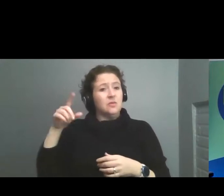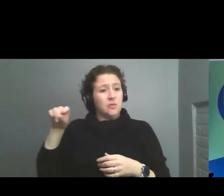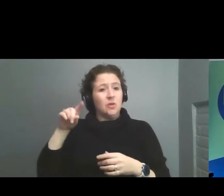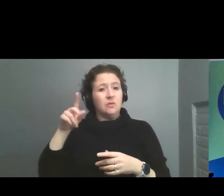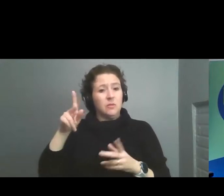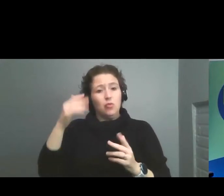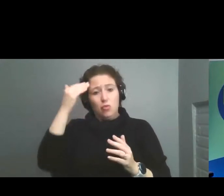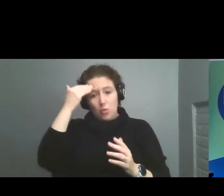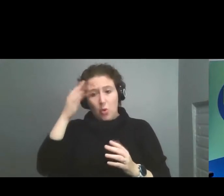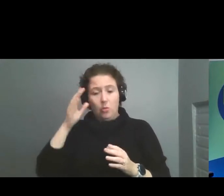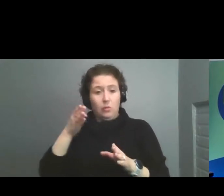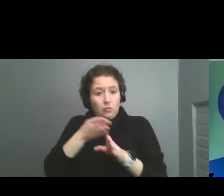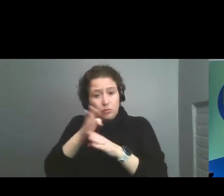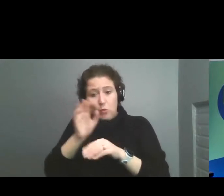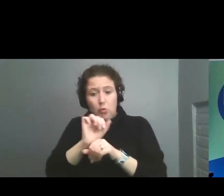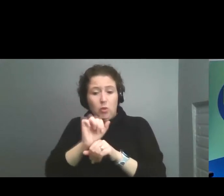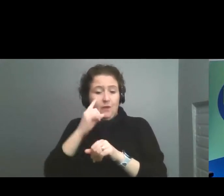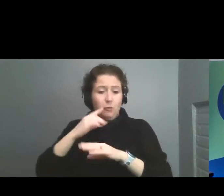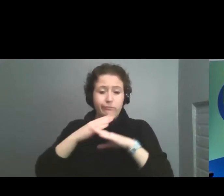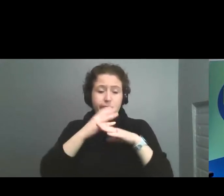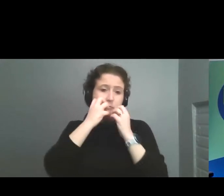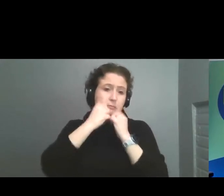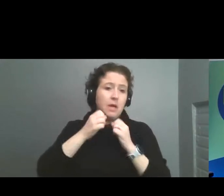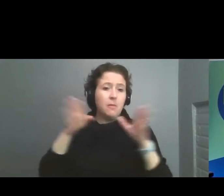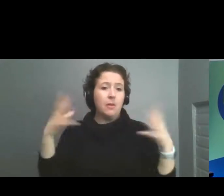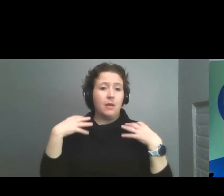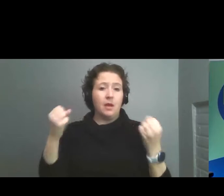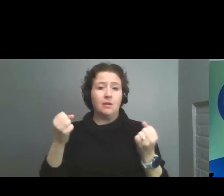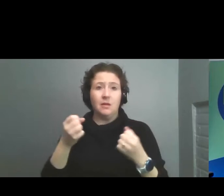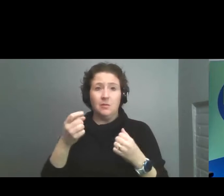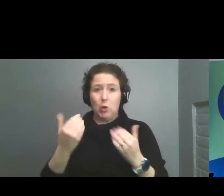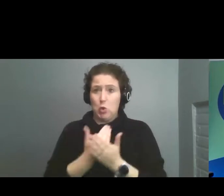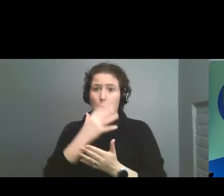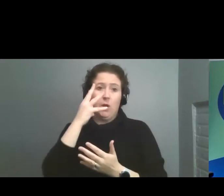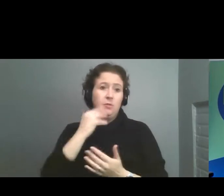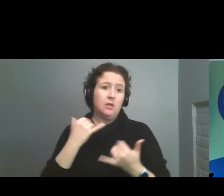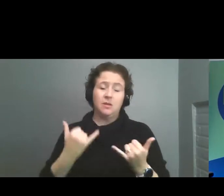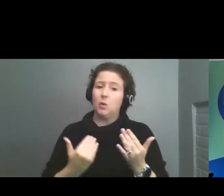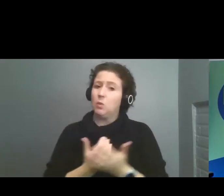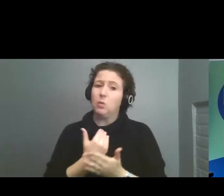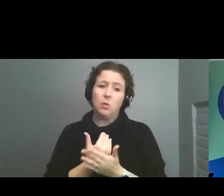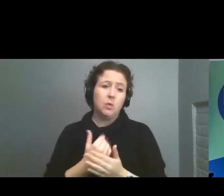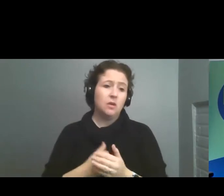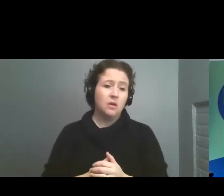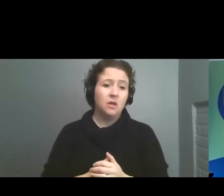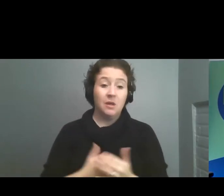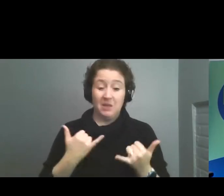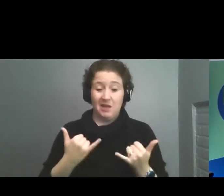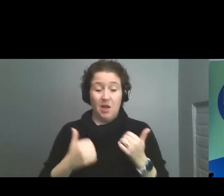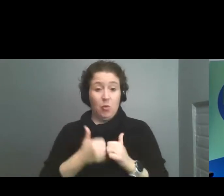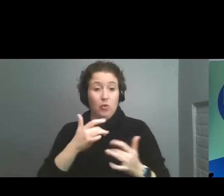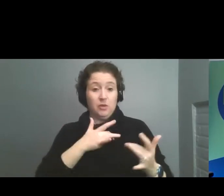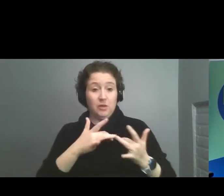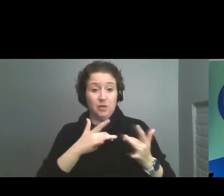health, but none of us have ever experienced a pandemic like this. What concerns us most right now is holiday